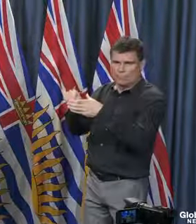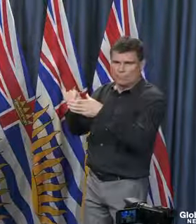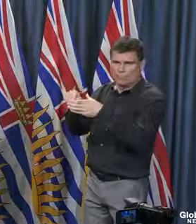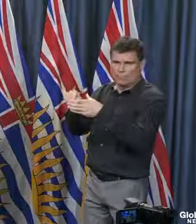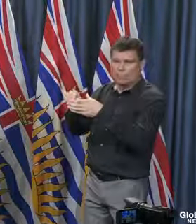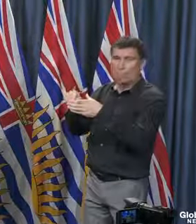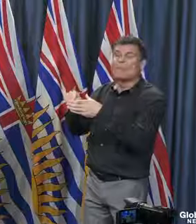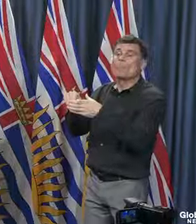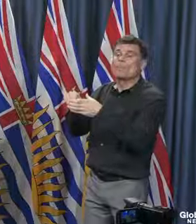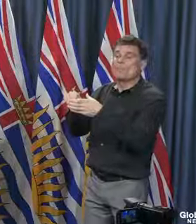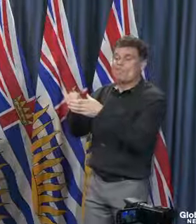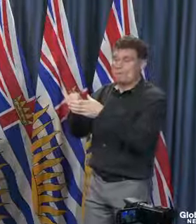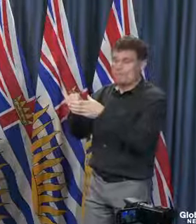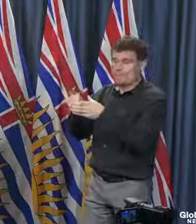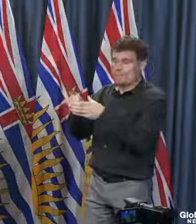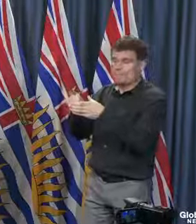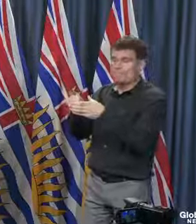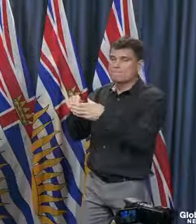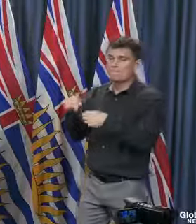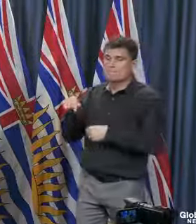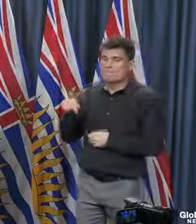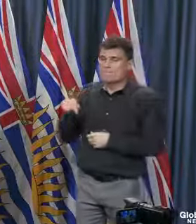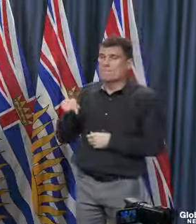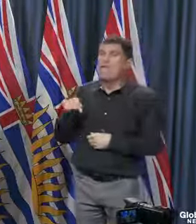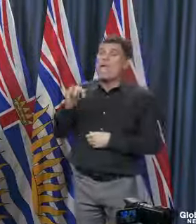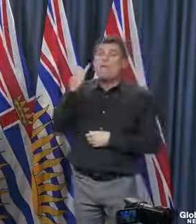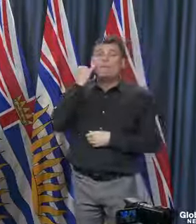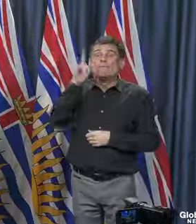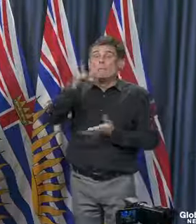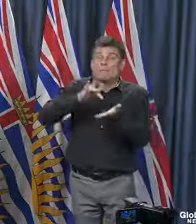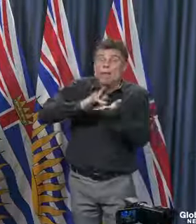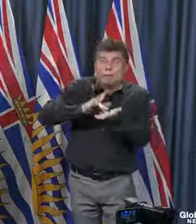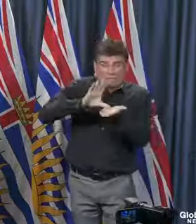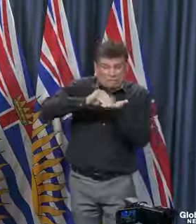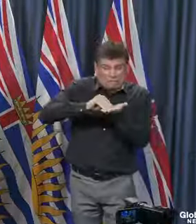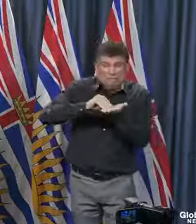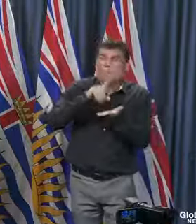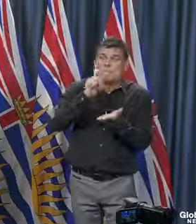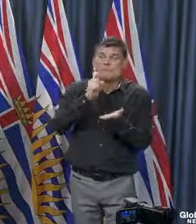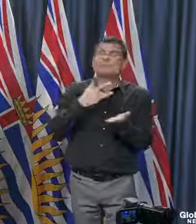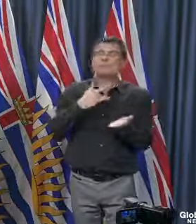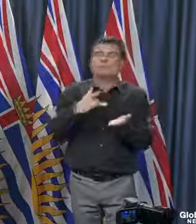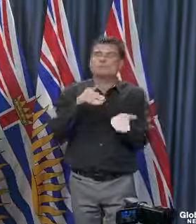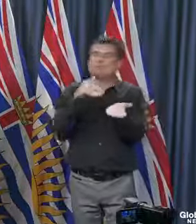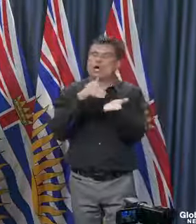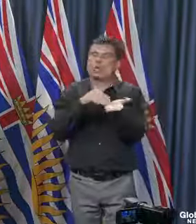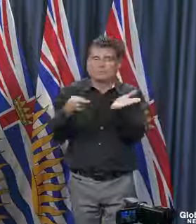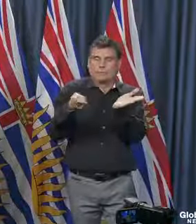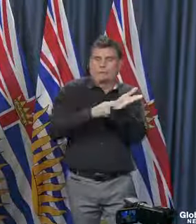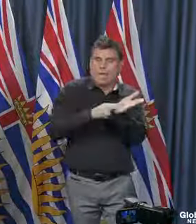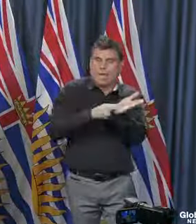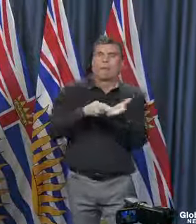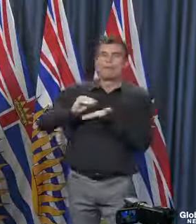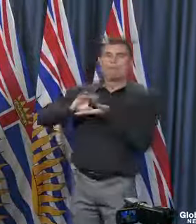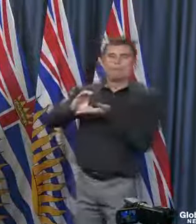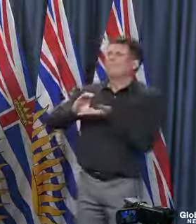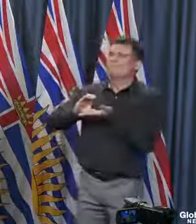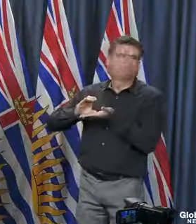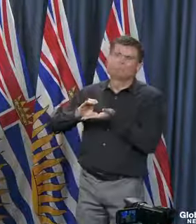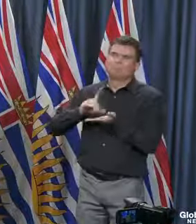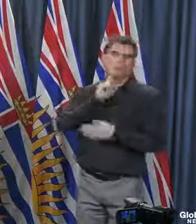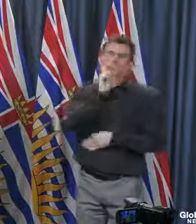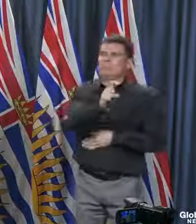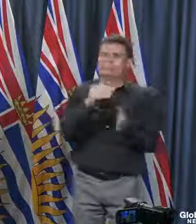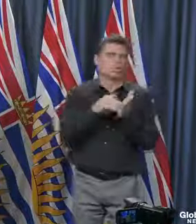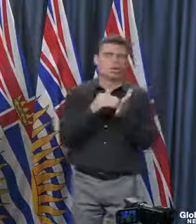time in doctors' offices and allow us both to protect people in the system and also to ensure that